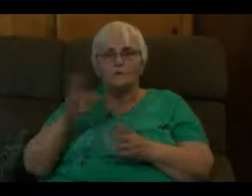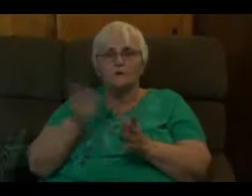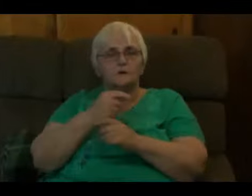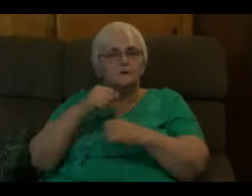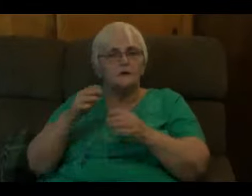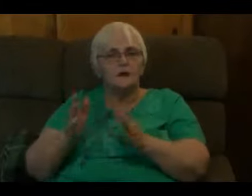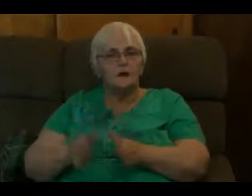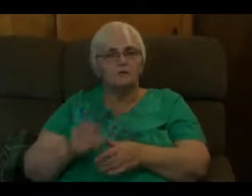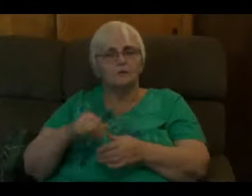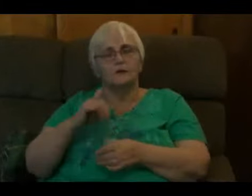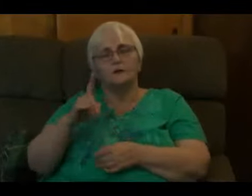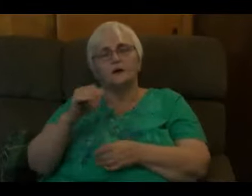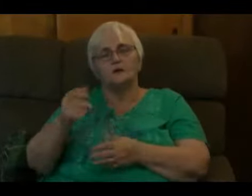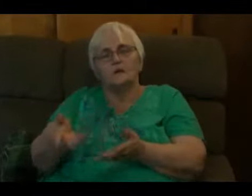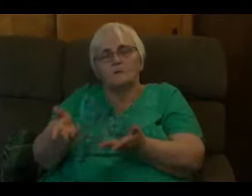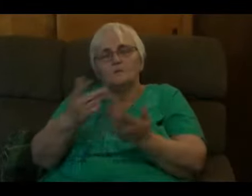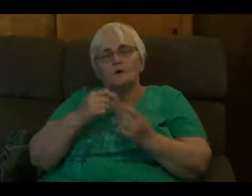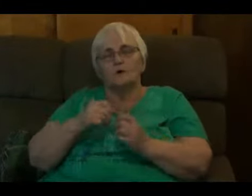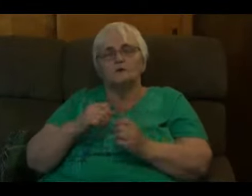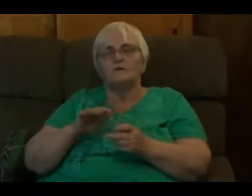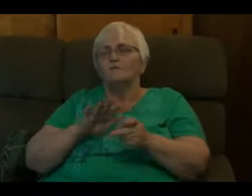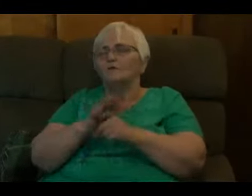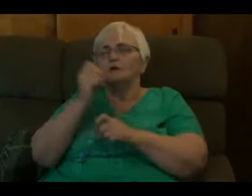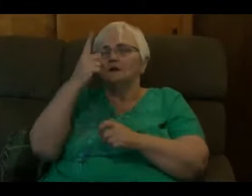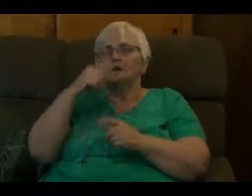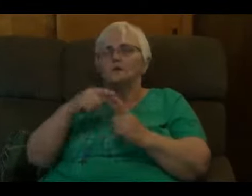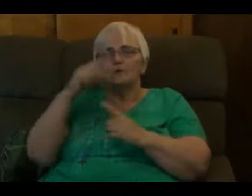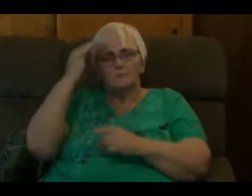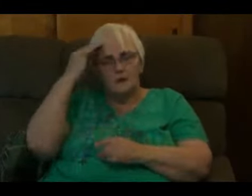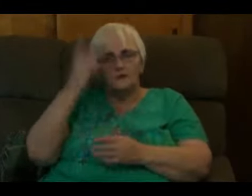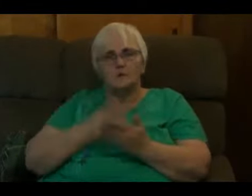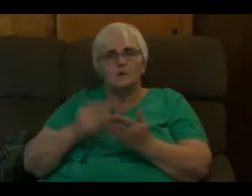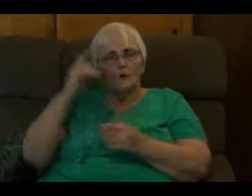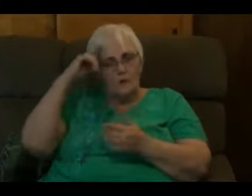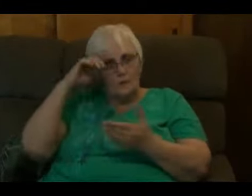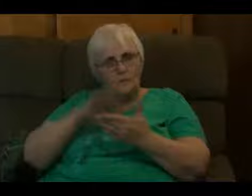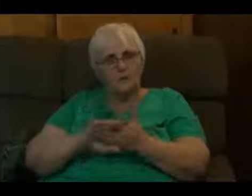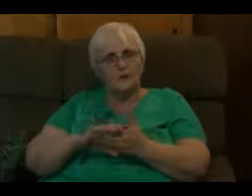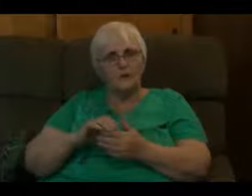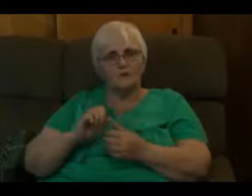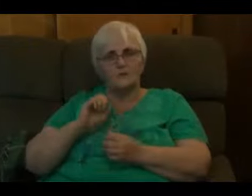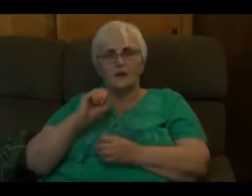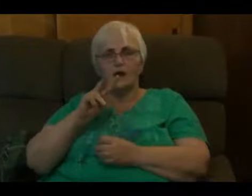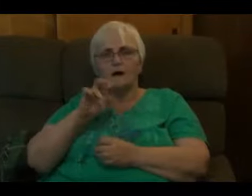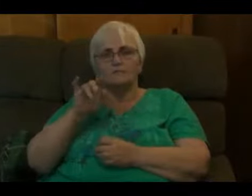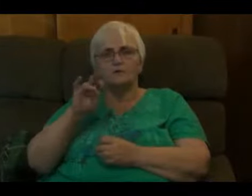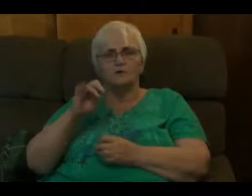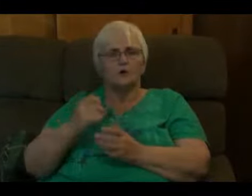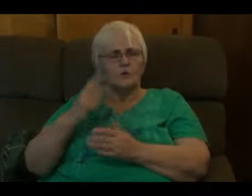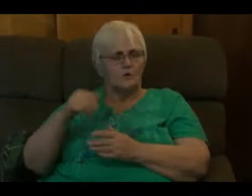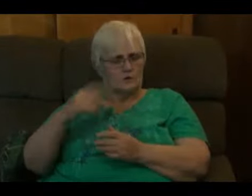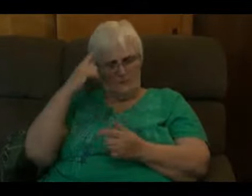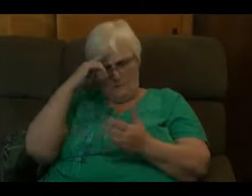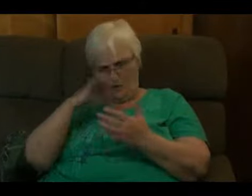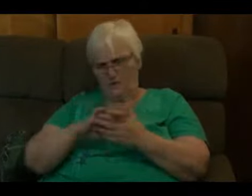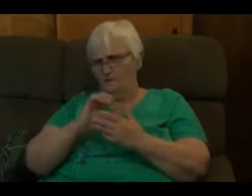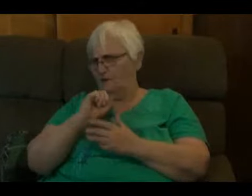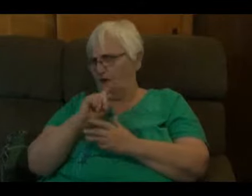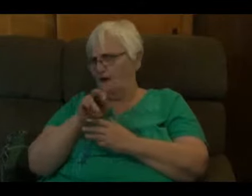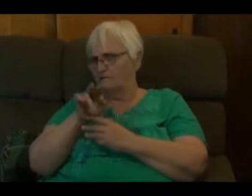what that does is it brings a clarity to the mind. Someone who believes in evolution, grows up believing in evolution, all of a sudden they know